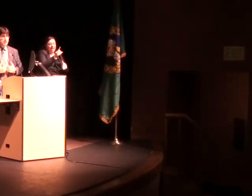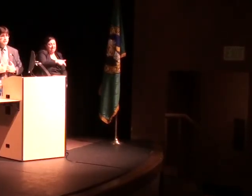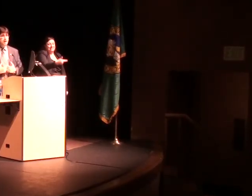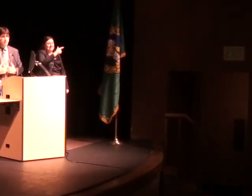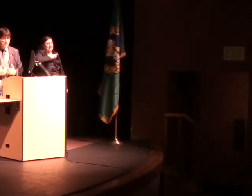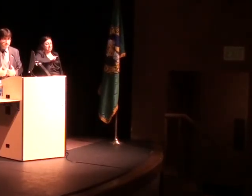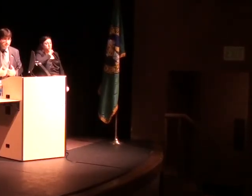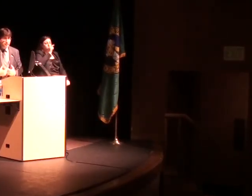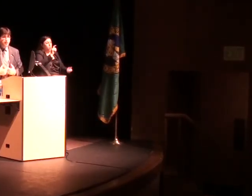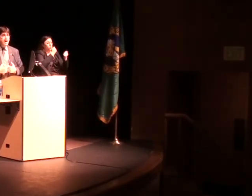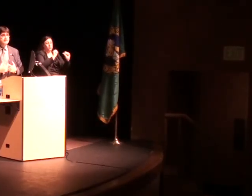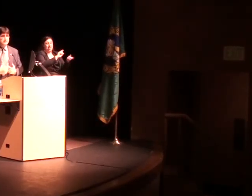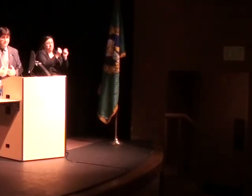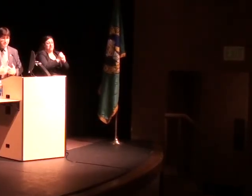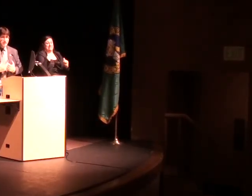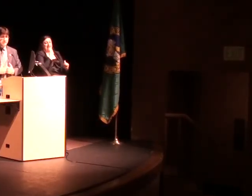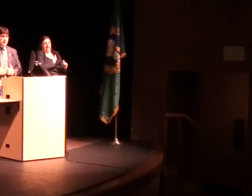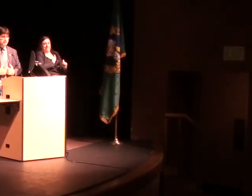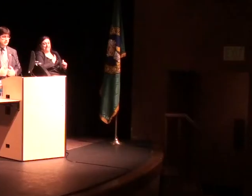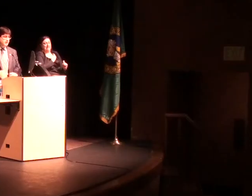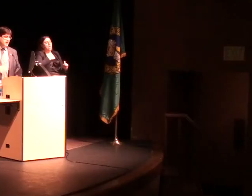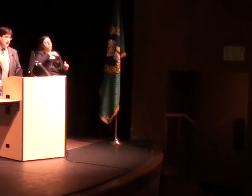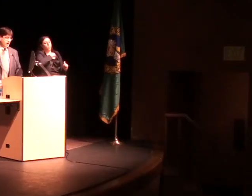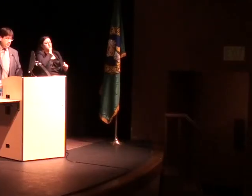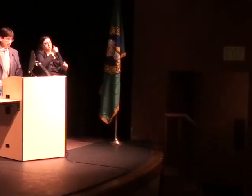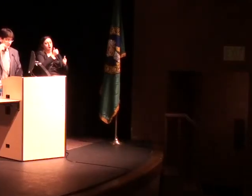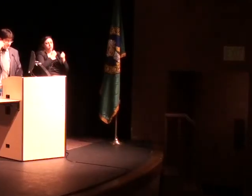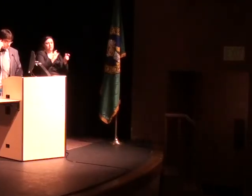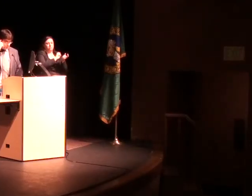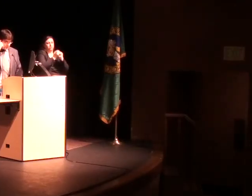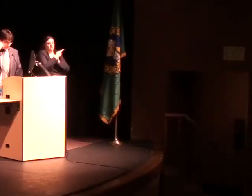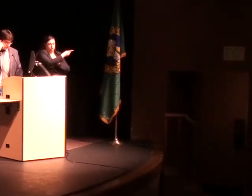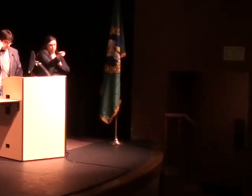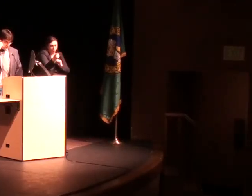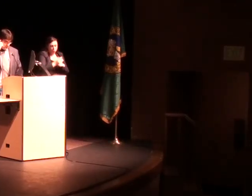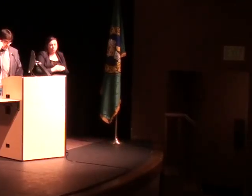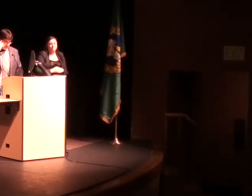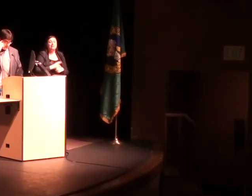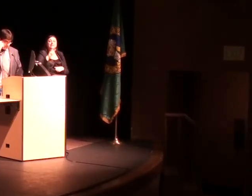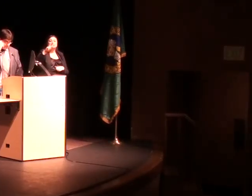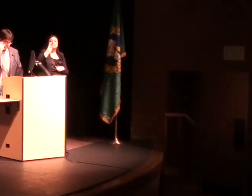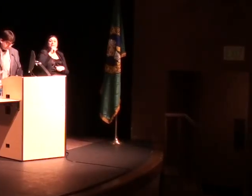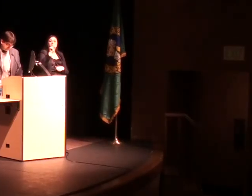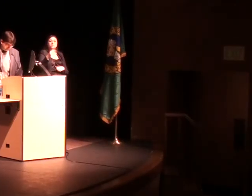Don't change us. You know, don't ask to change us. And about the second question,